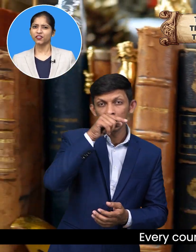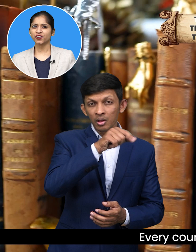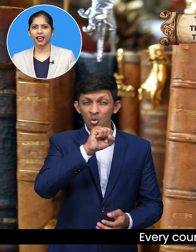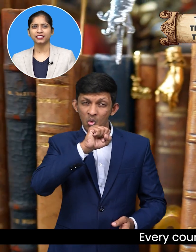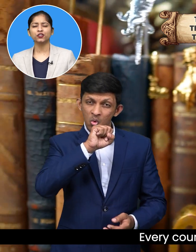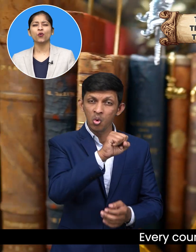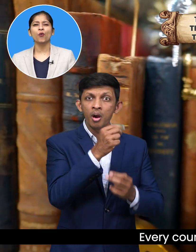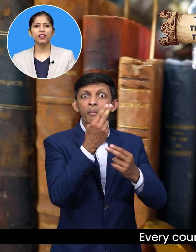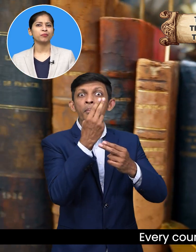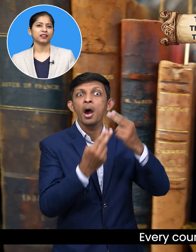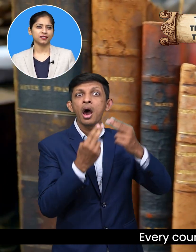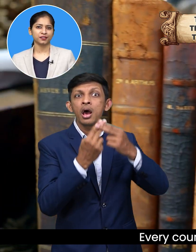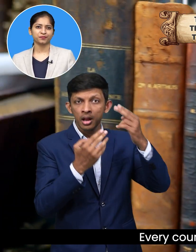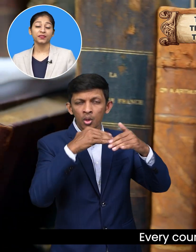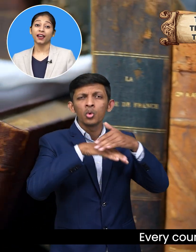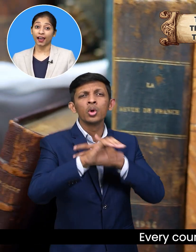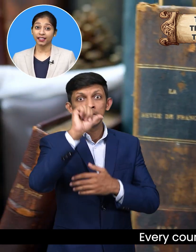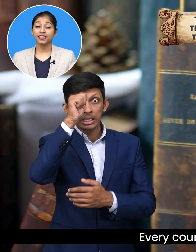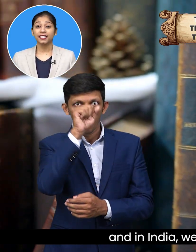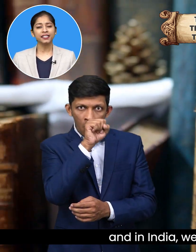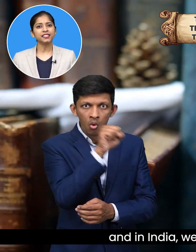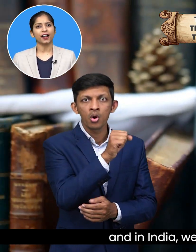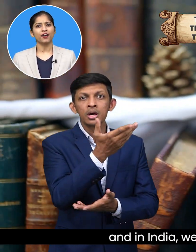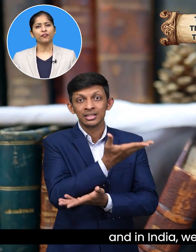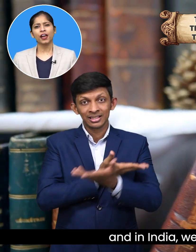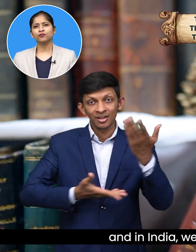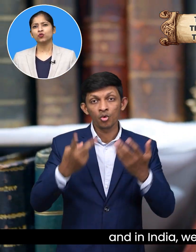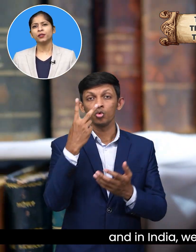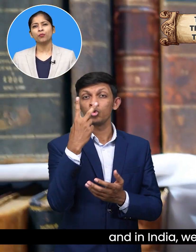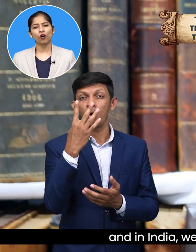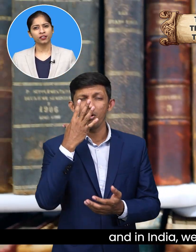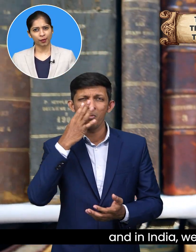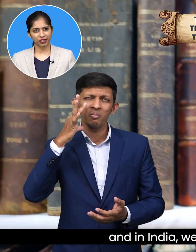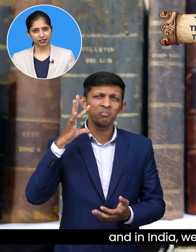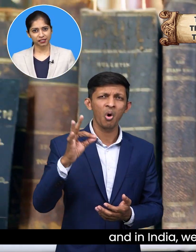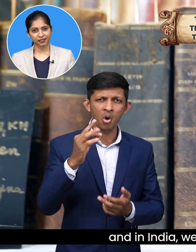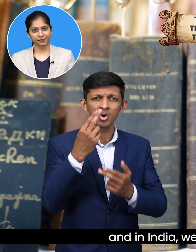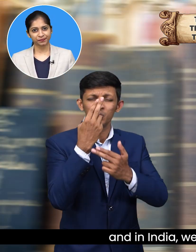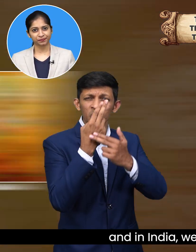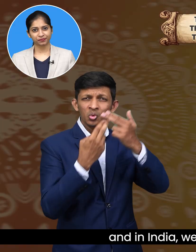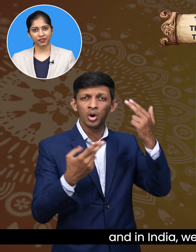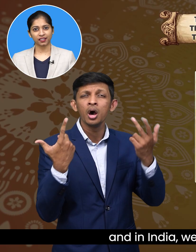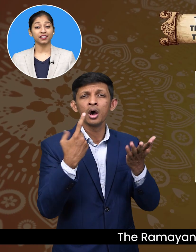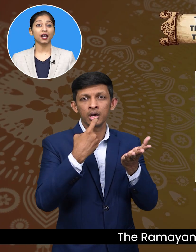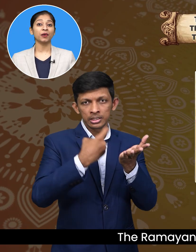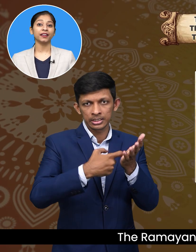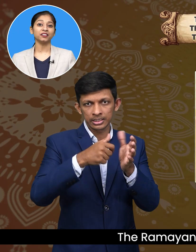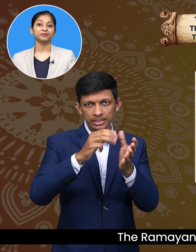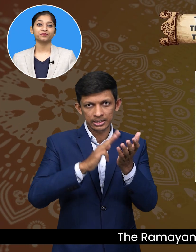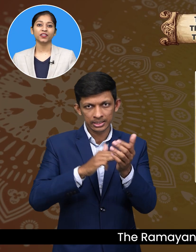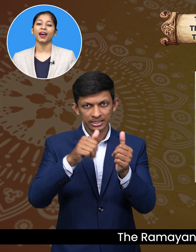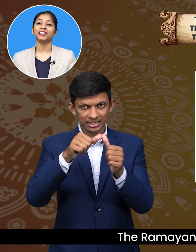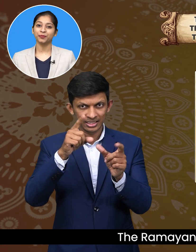Every country has its own epics, and in India we have two important epics, the